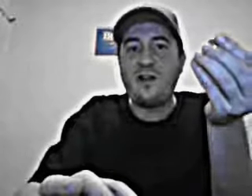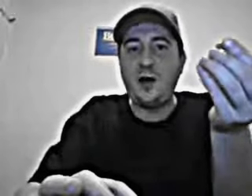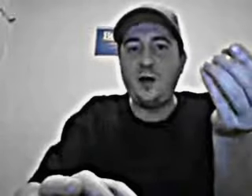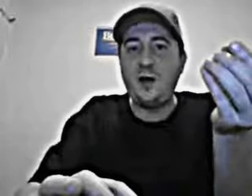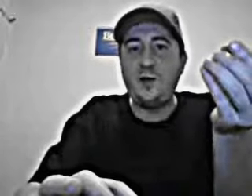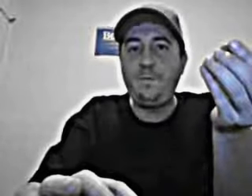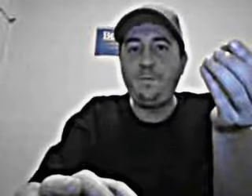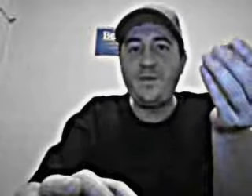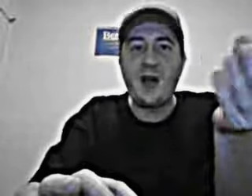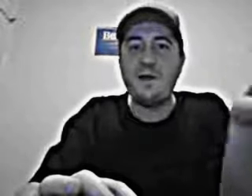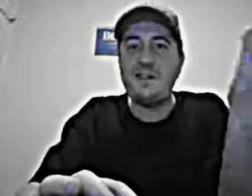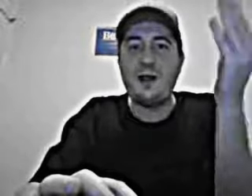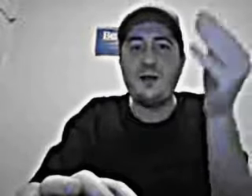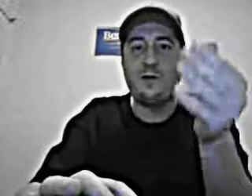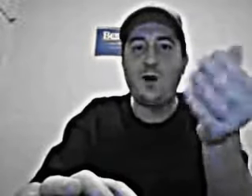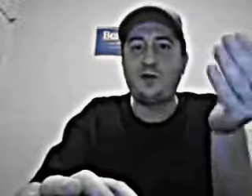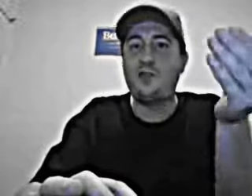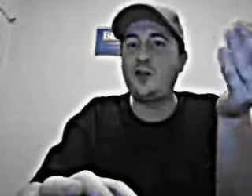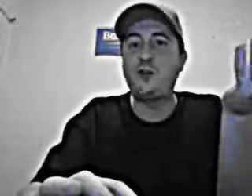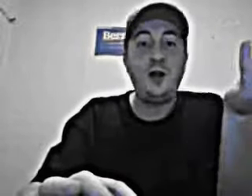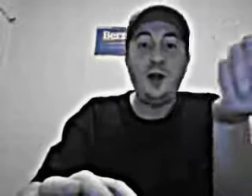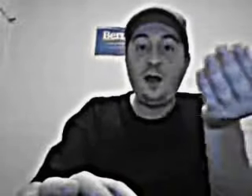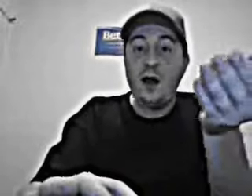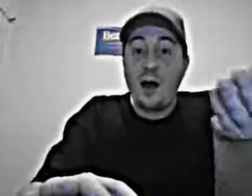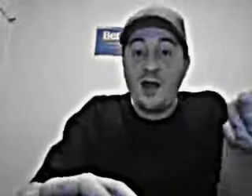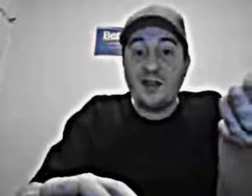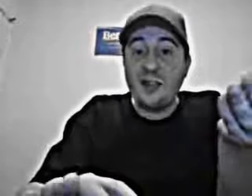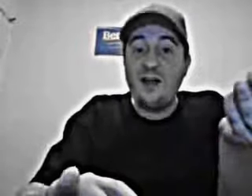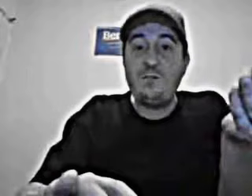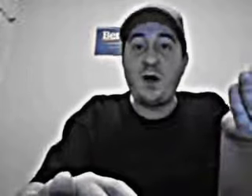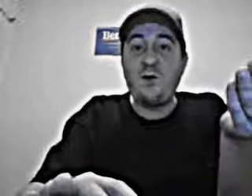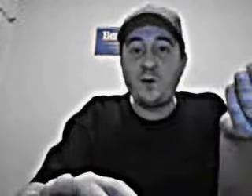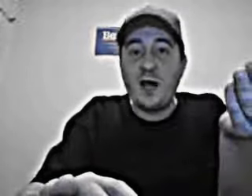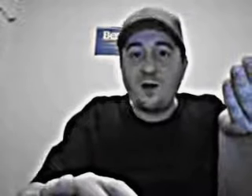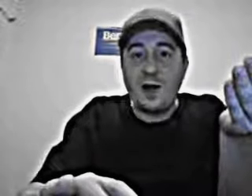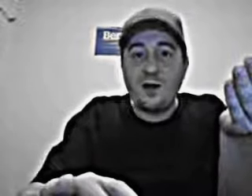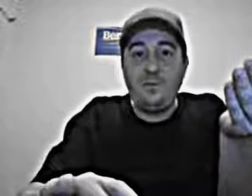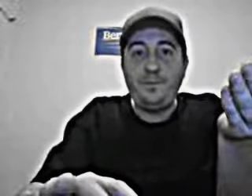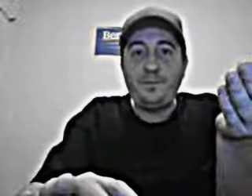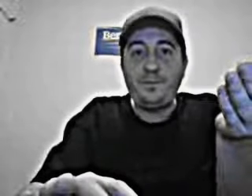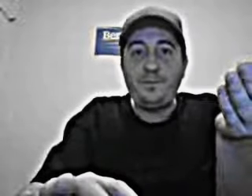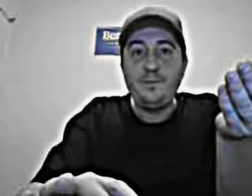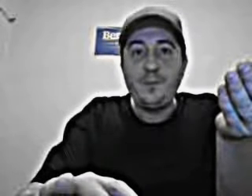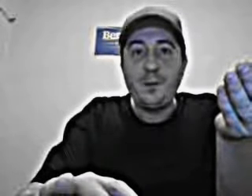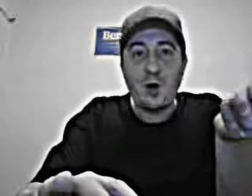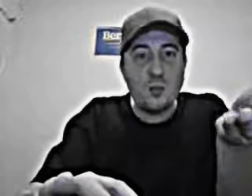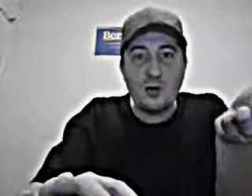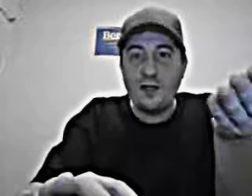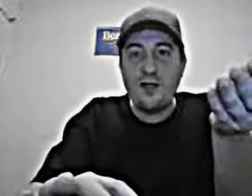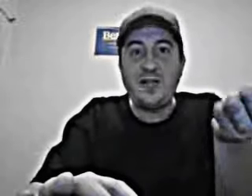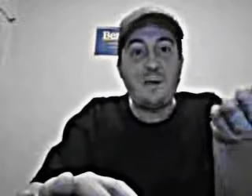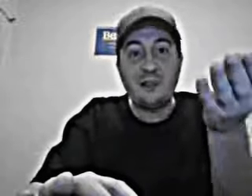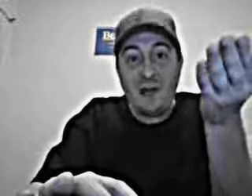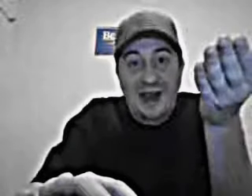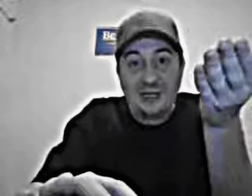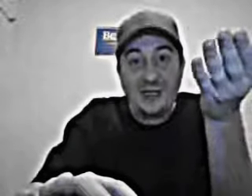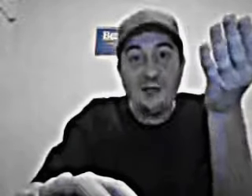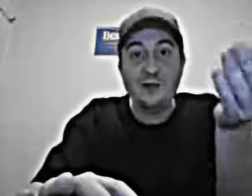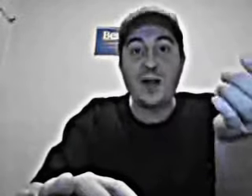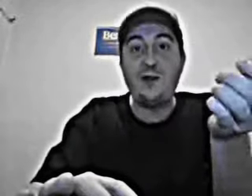yoho thomas garrett walter jones i'm not seeing anybody from colorado barbara lee thomas massey you got